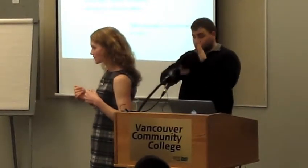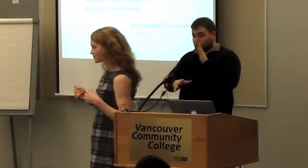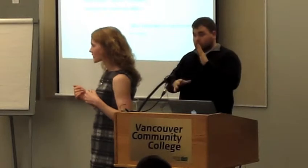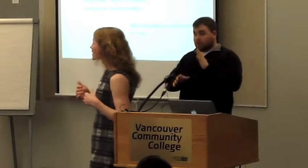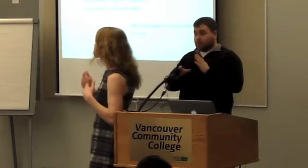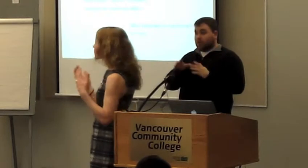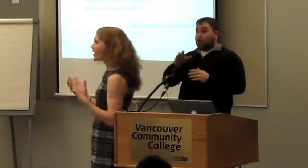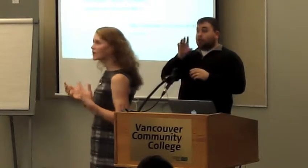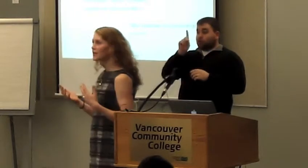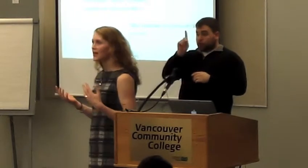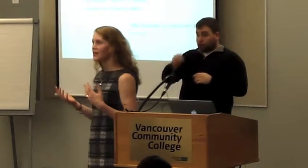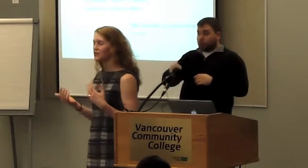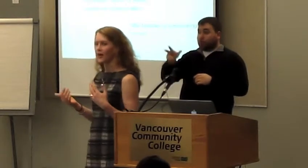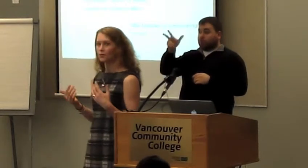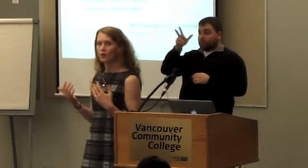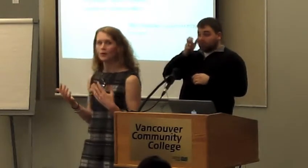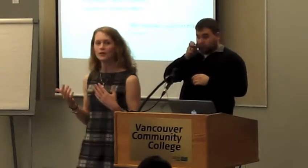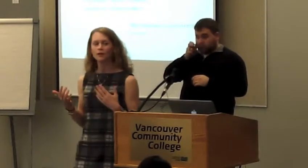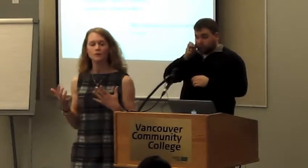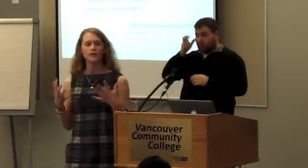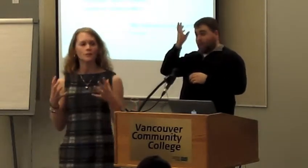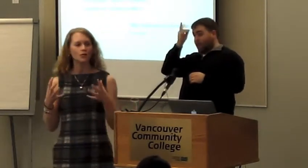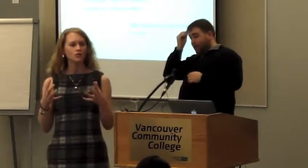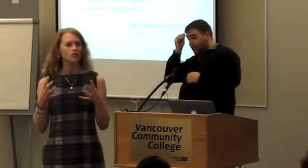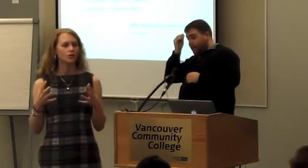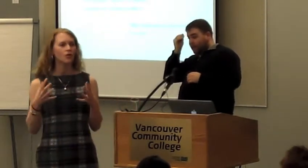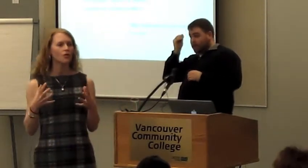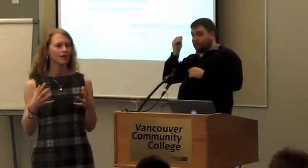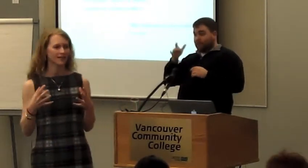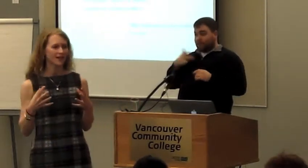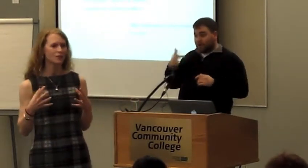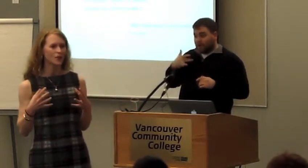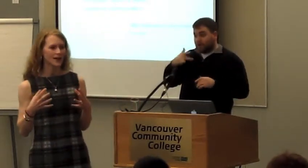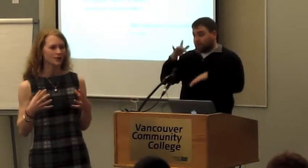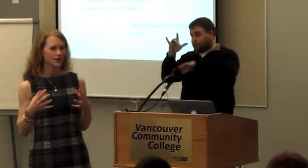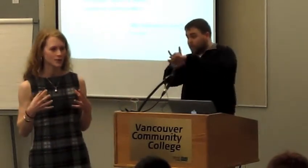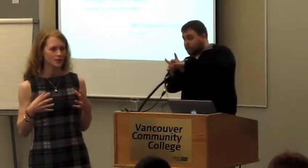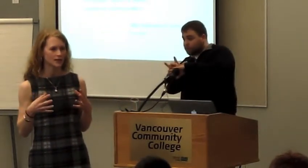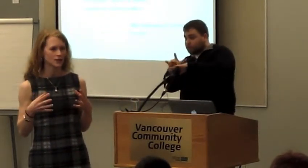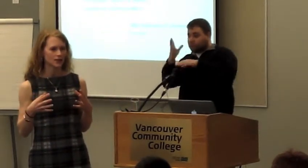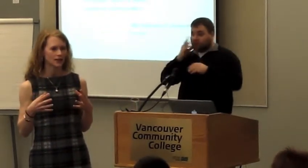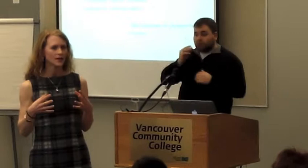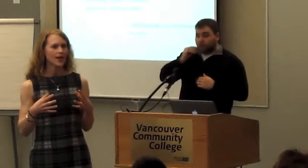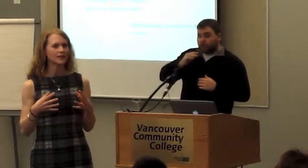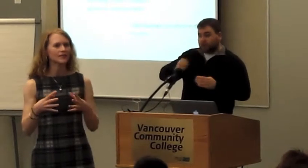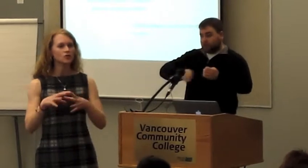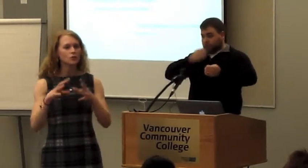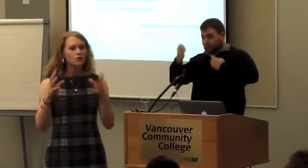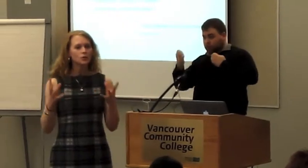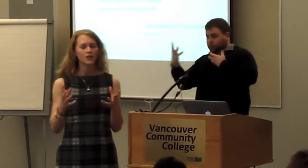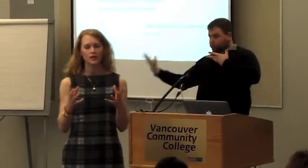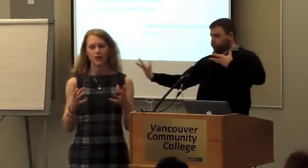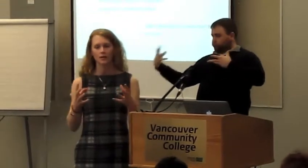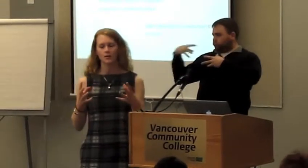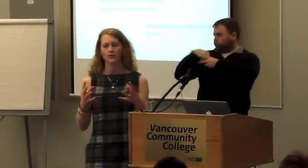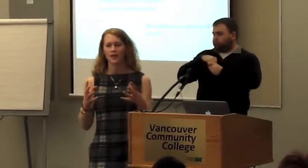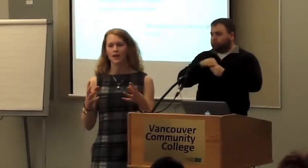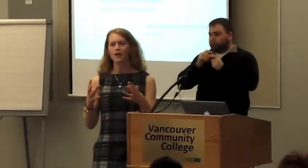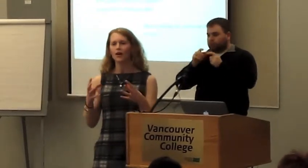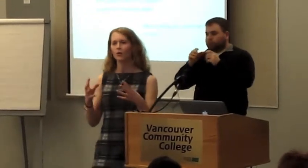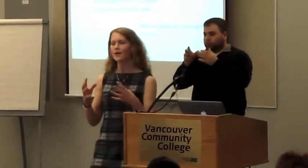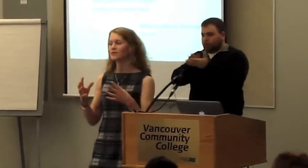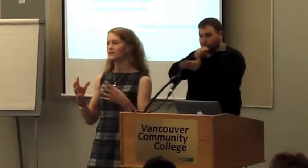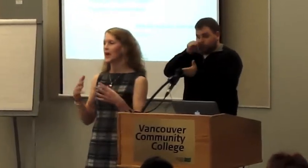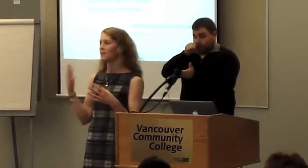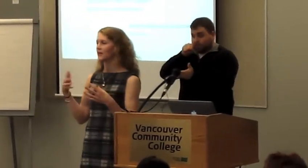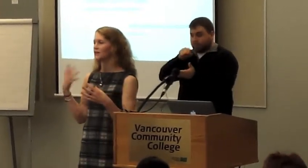individuals? So how do we engage that? Well, we look for the emotional core of whatever it is we're teaching. And the tools we're going to talk about